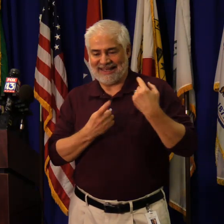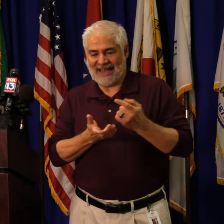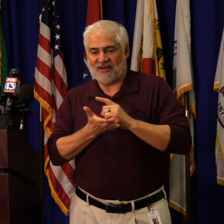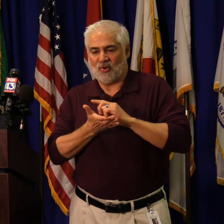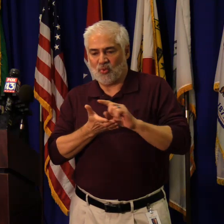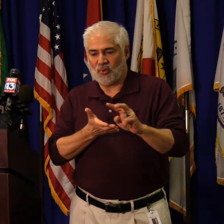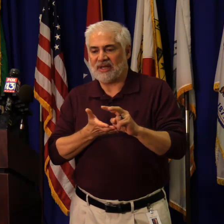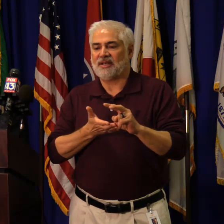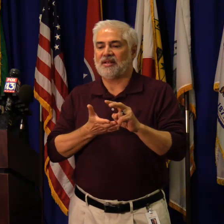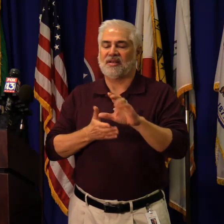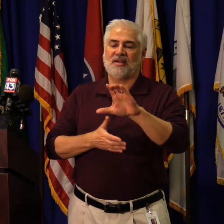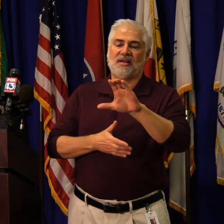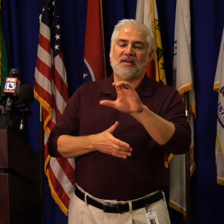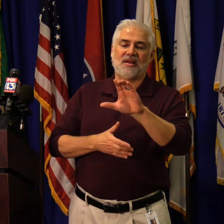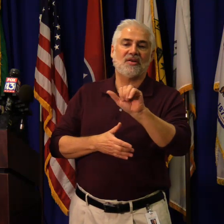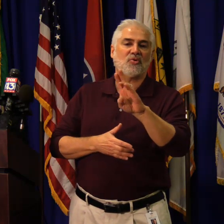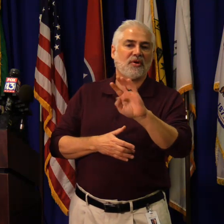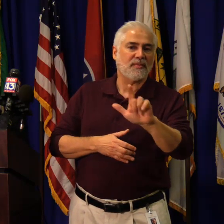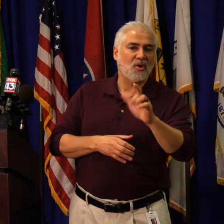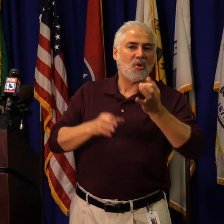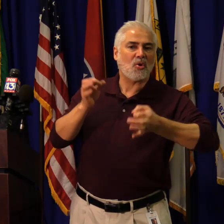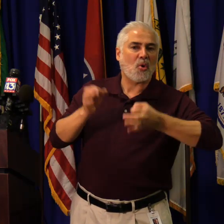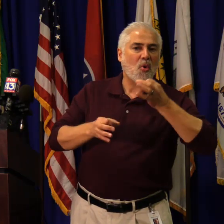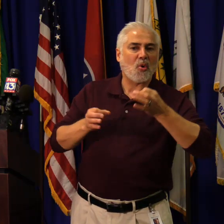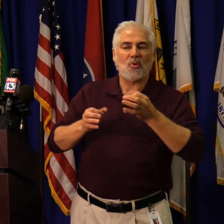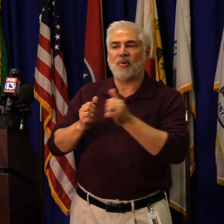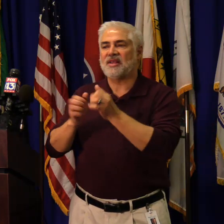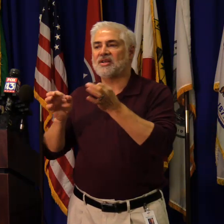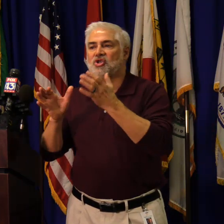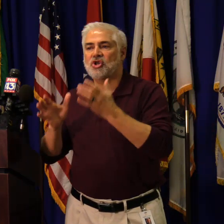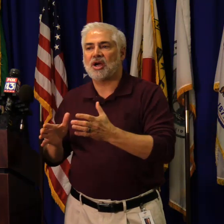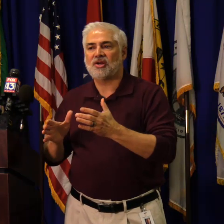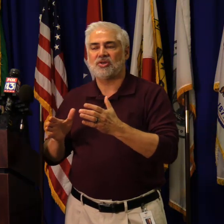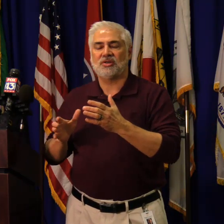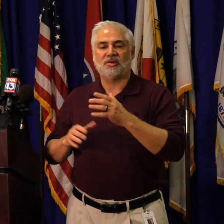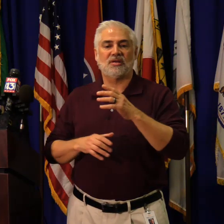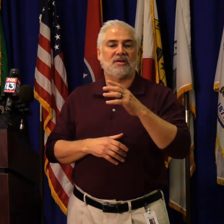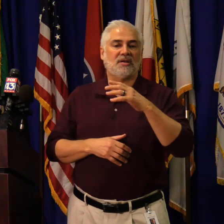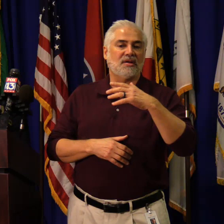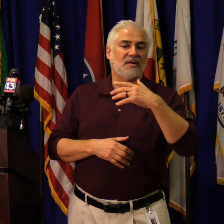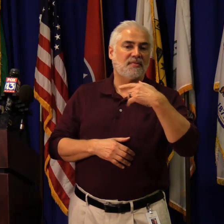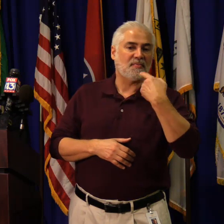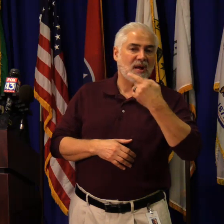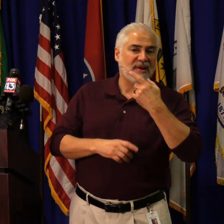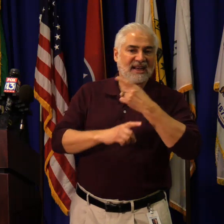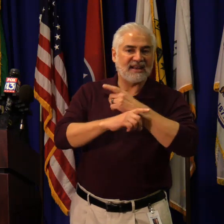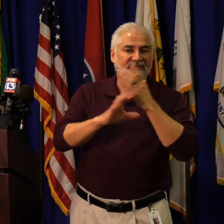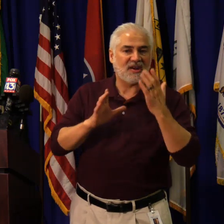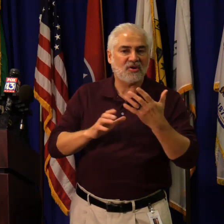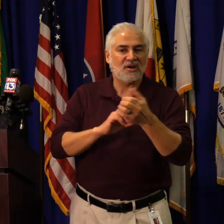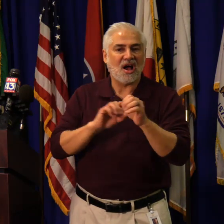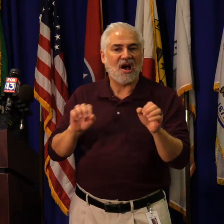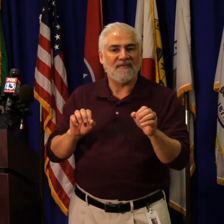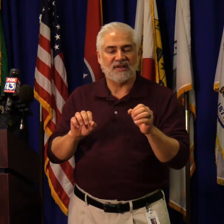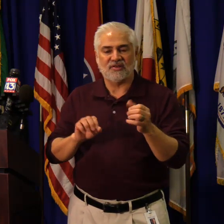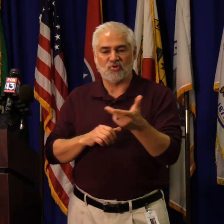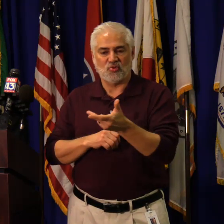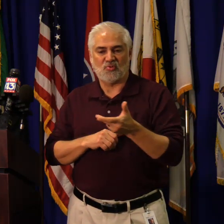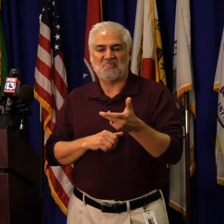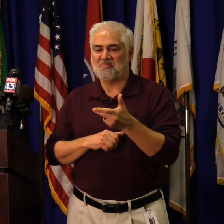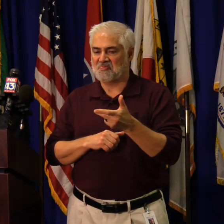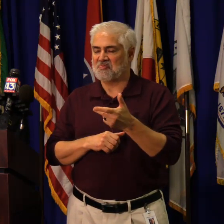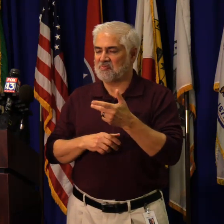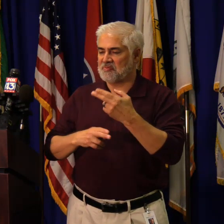working with the criminal court clerk's office, working with our judges, and working with our public defender's office, is to quickly identify any and